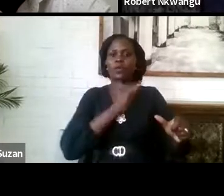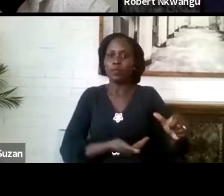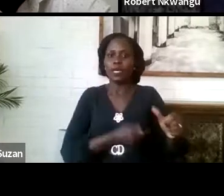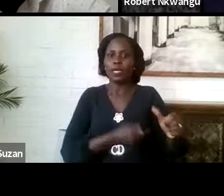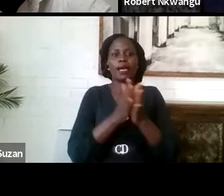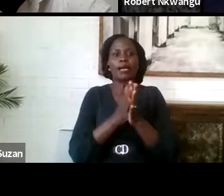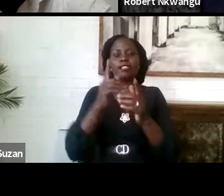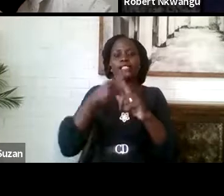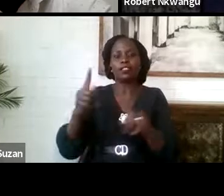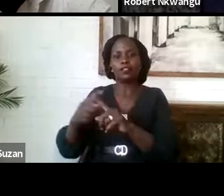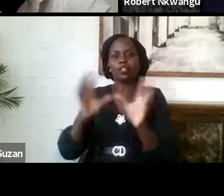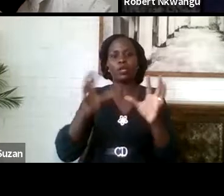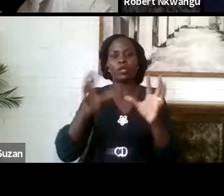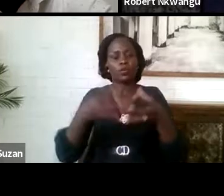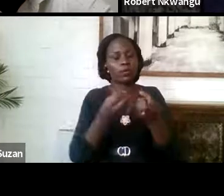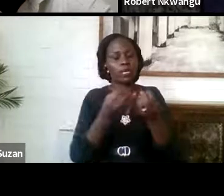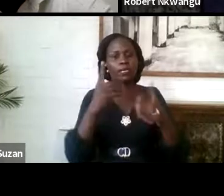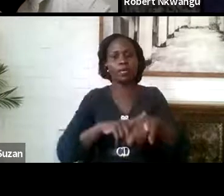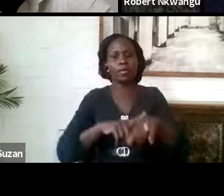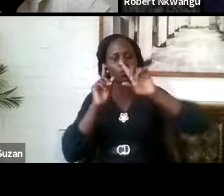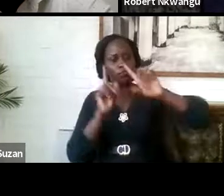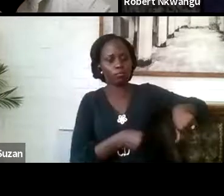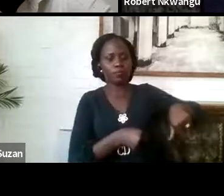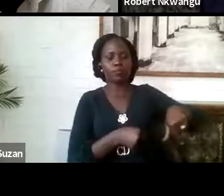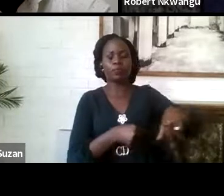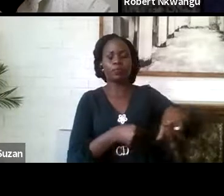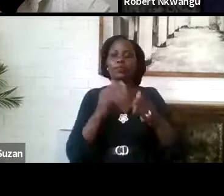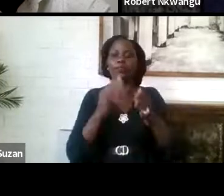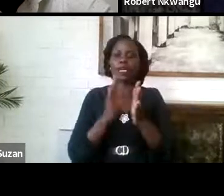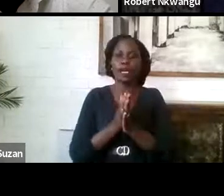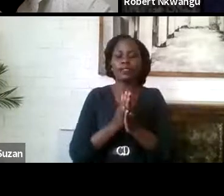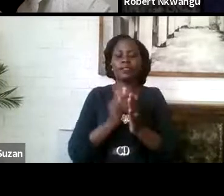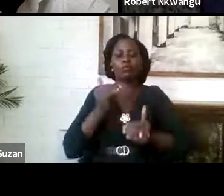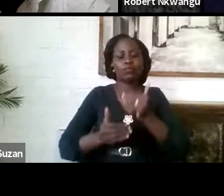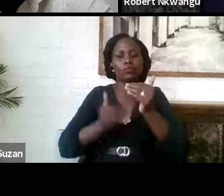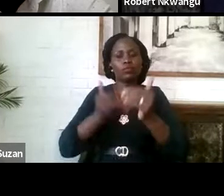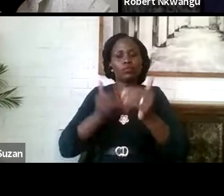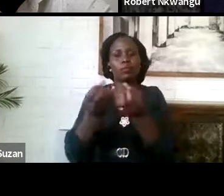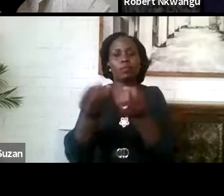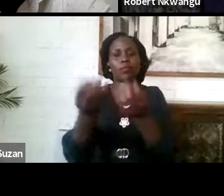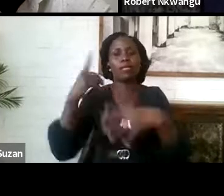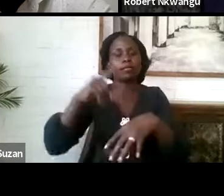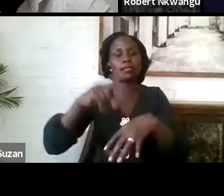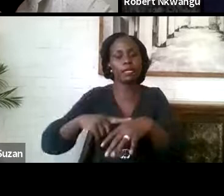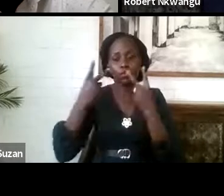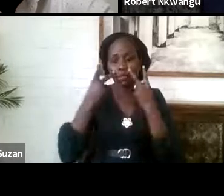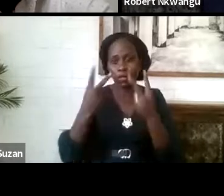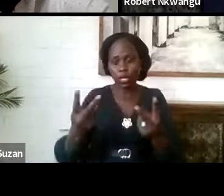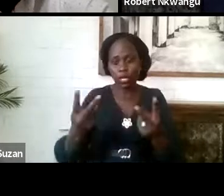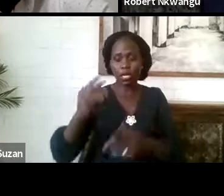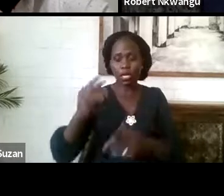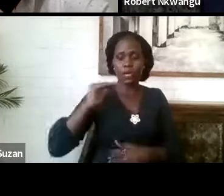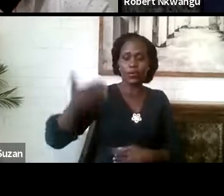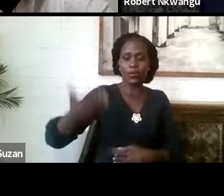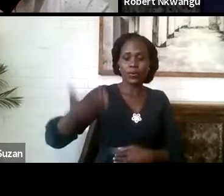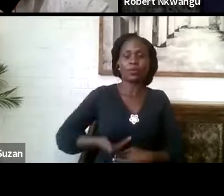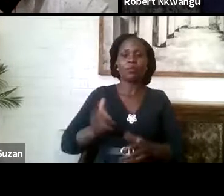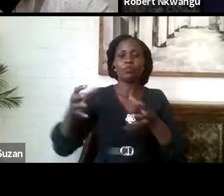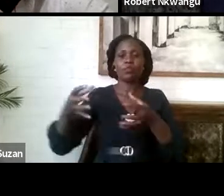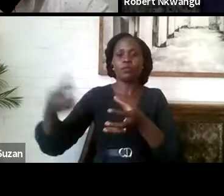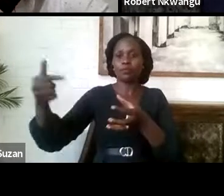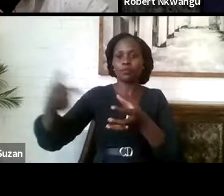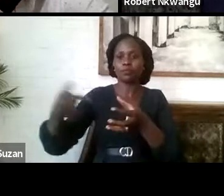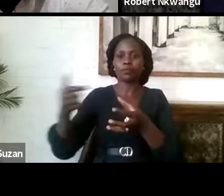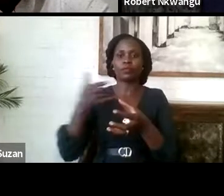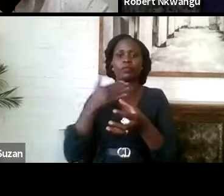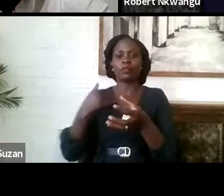behind. And progressively, we have seen that the women movement took it upon themselves and other supporters to ensure that the